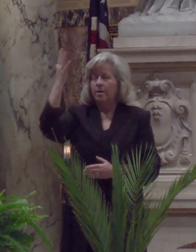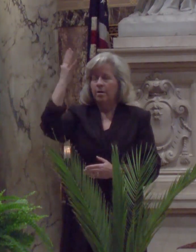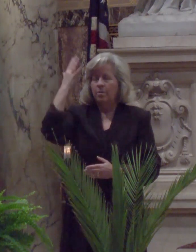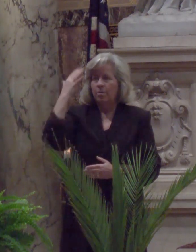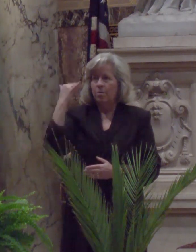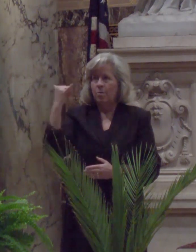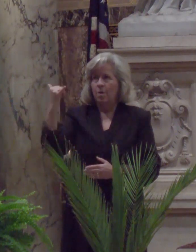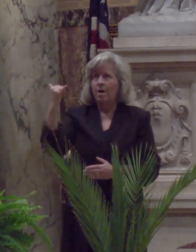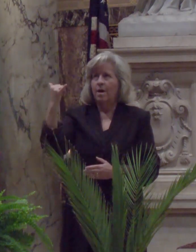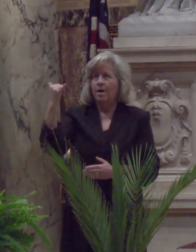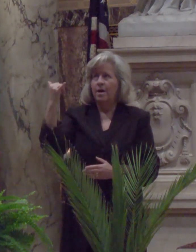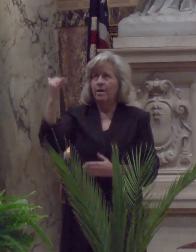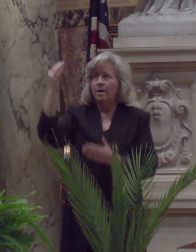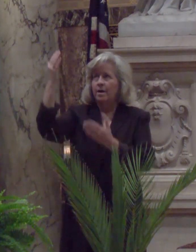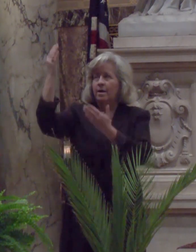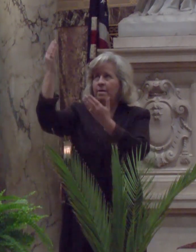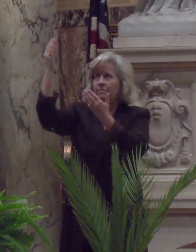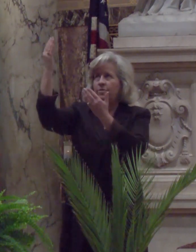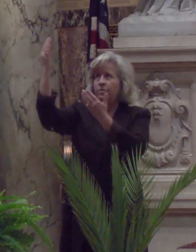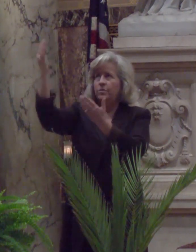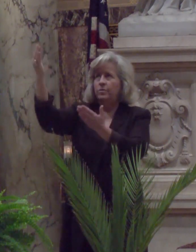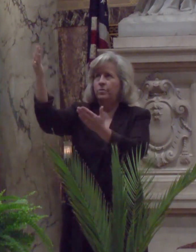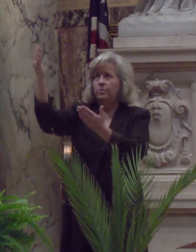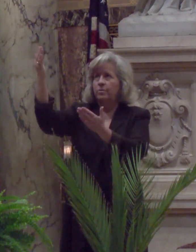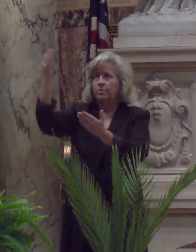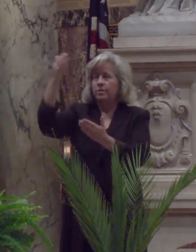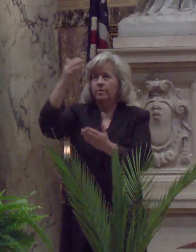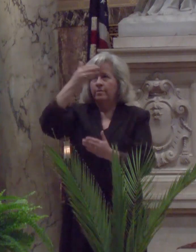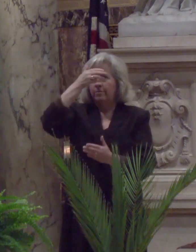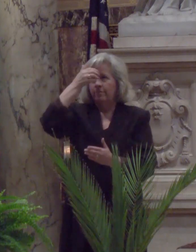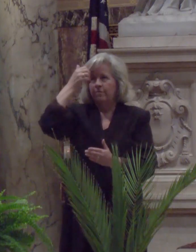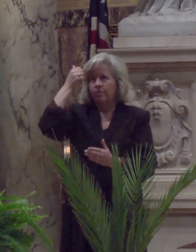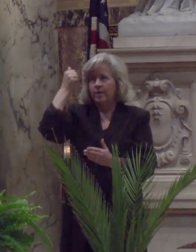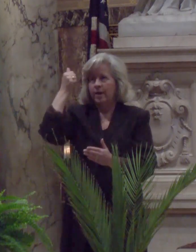God, why have you